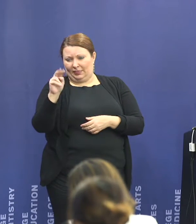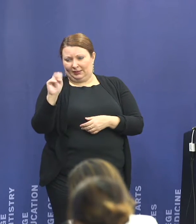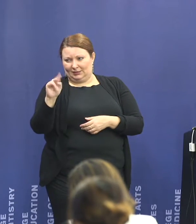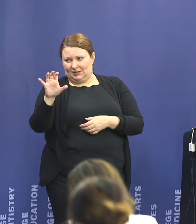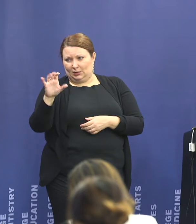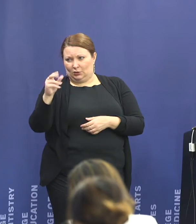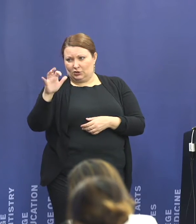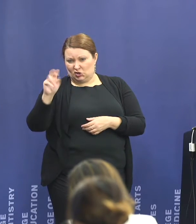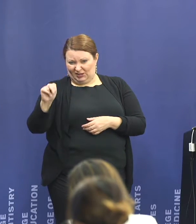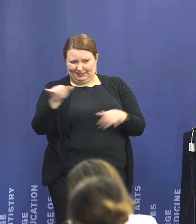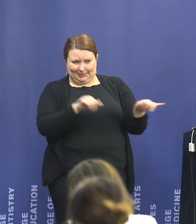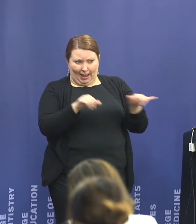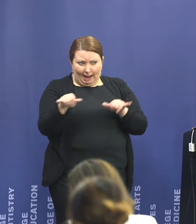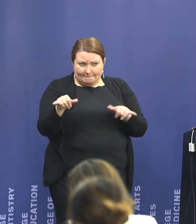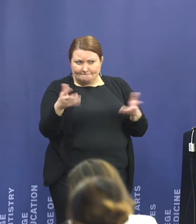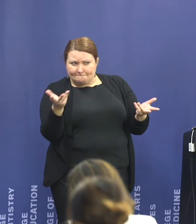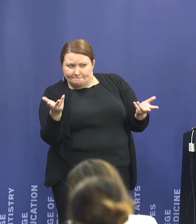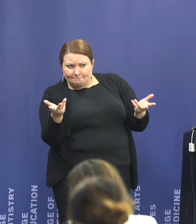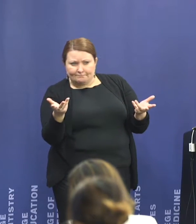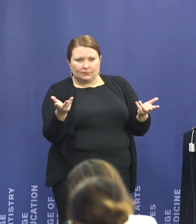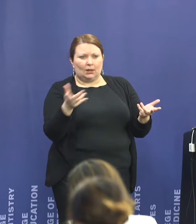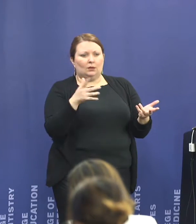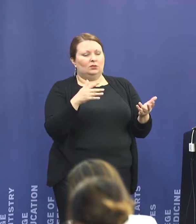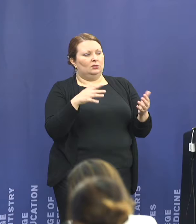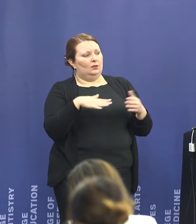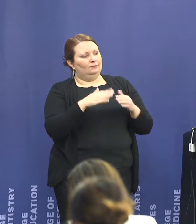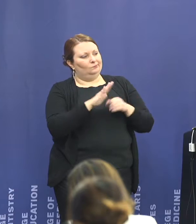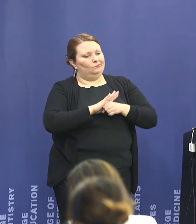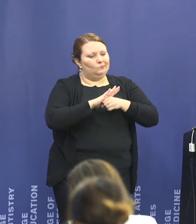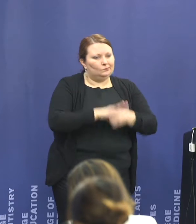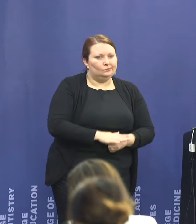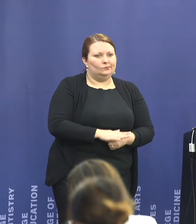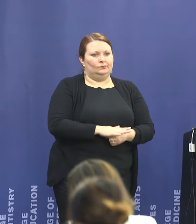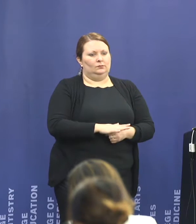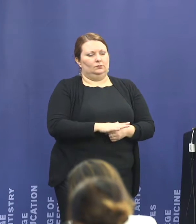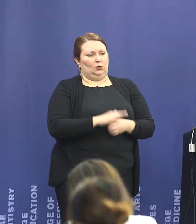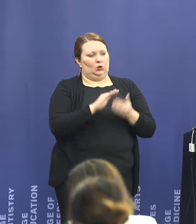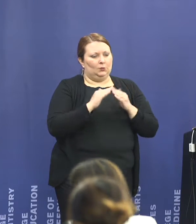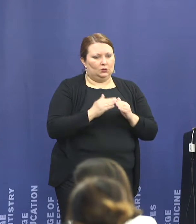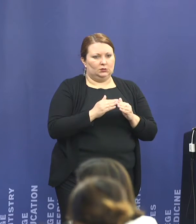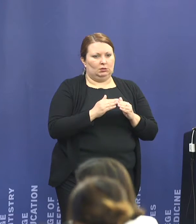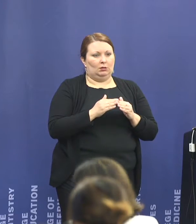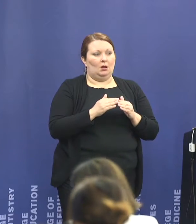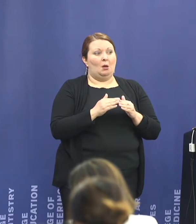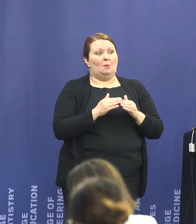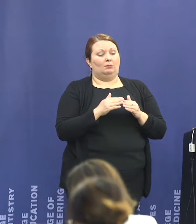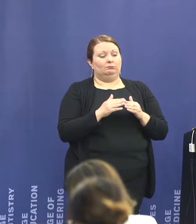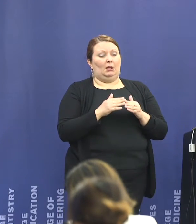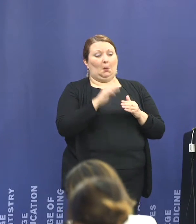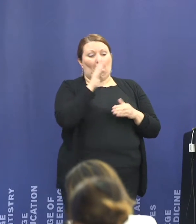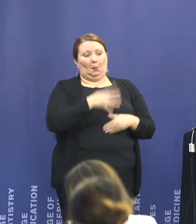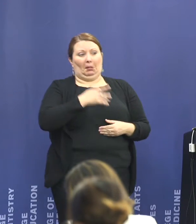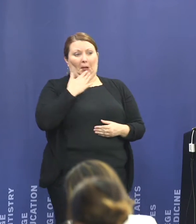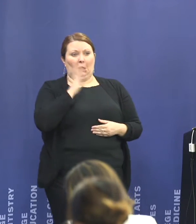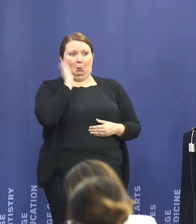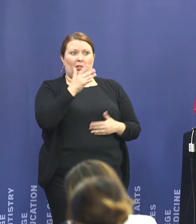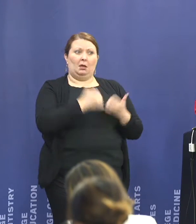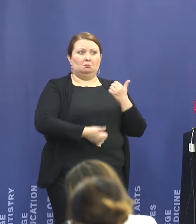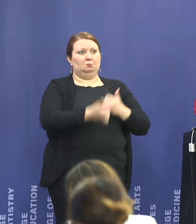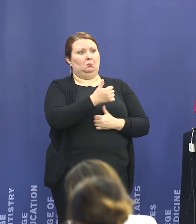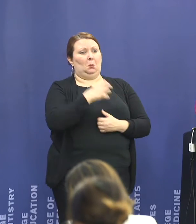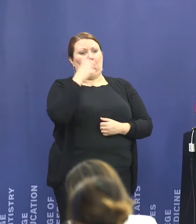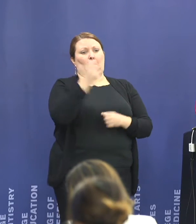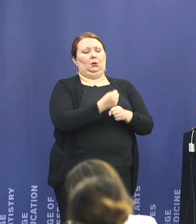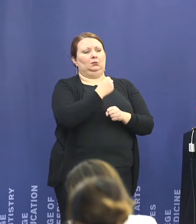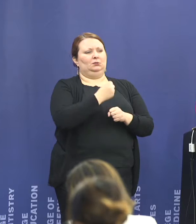ethnic origin? Is it the same thing? What about vulnerable communities? Will color evasiveness prevail, right? What does